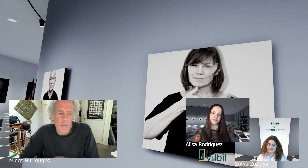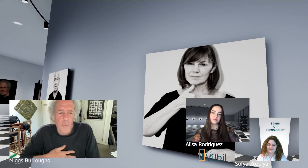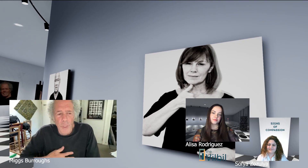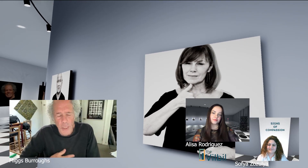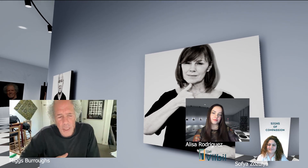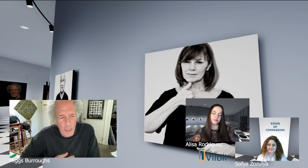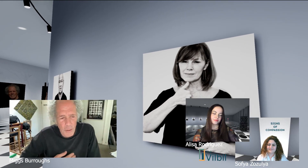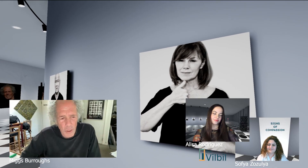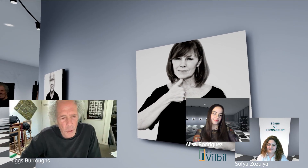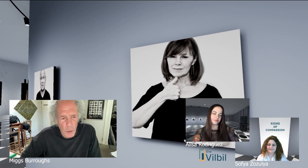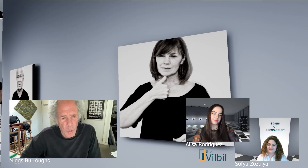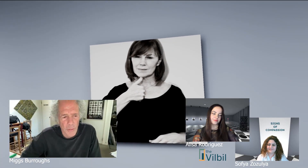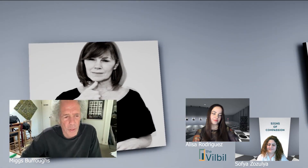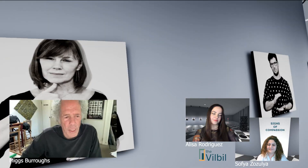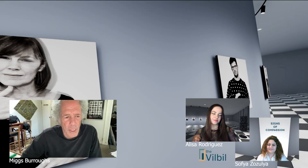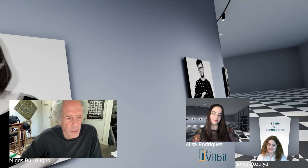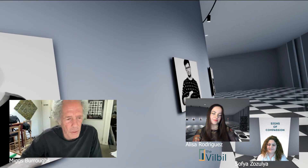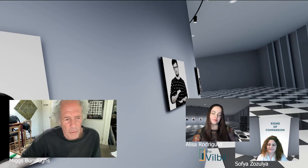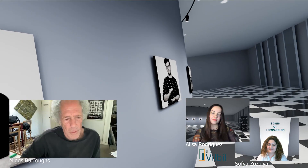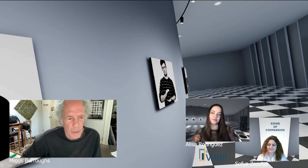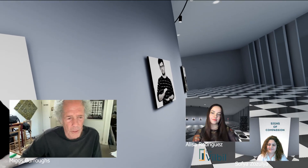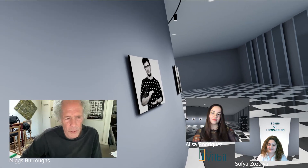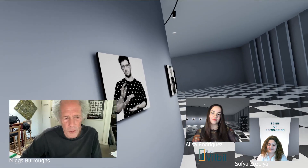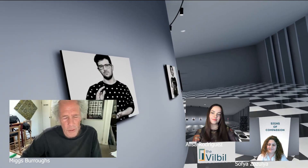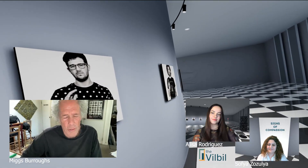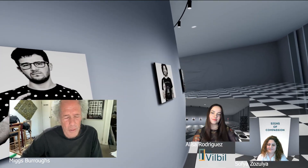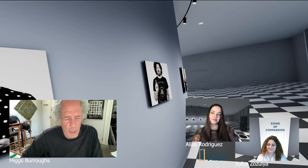For me, to do irrelevant things. It just,